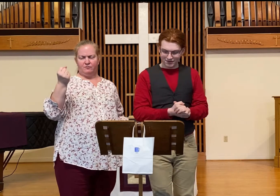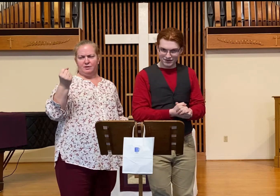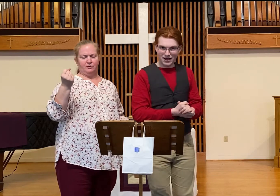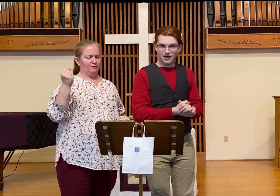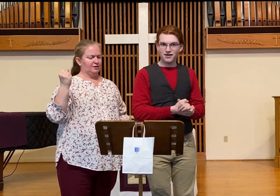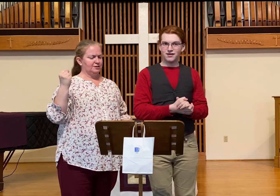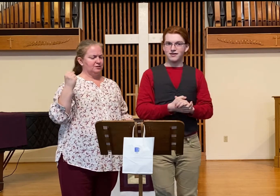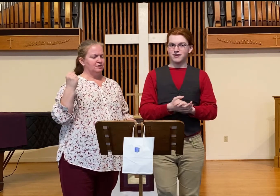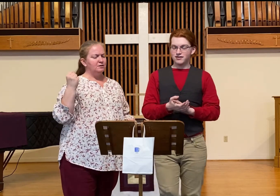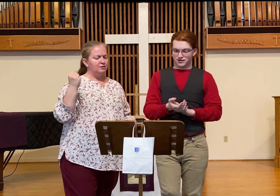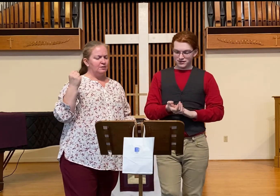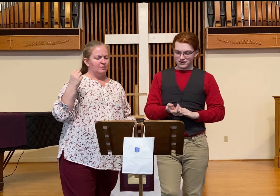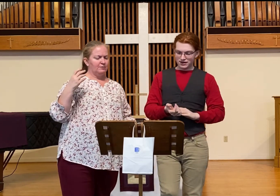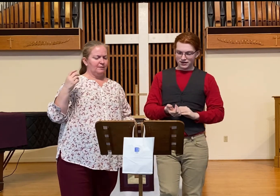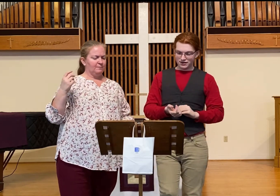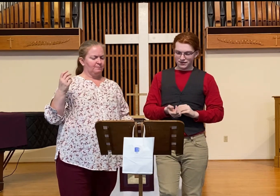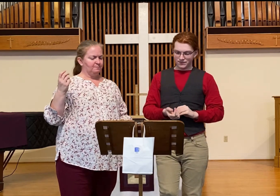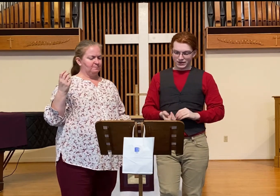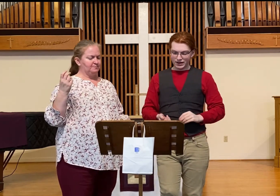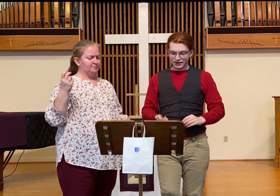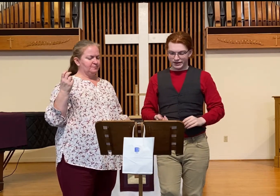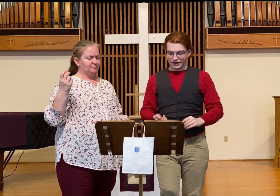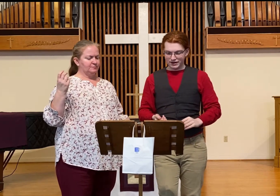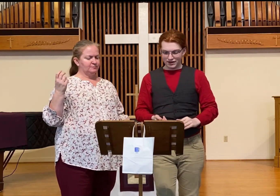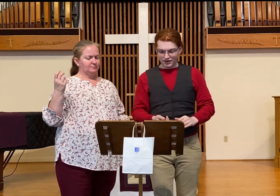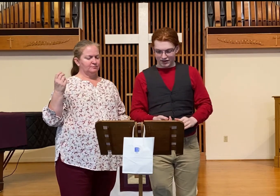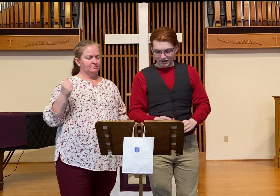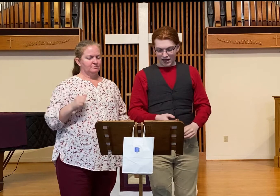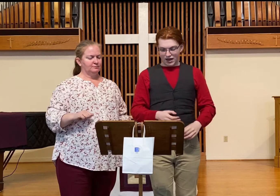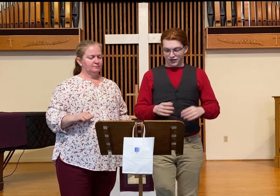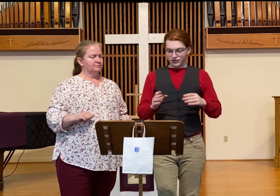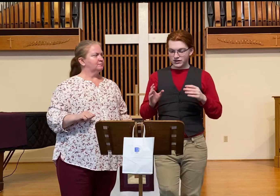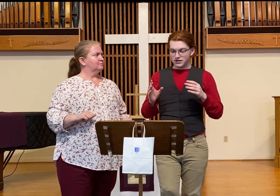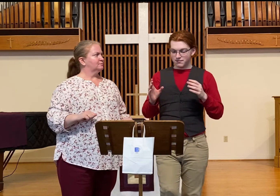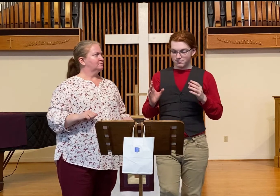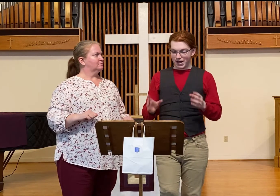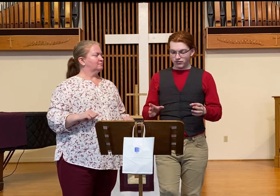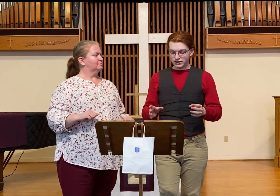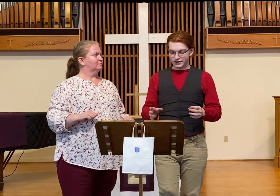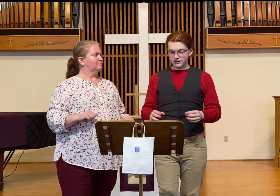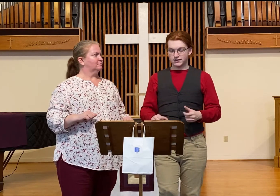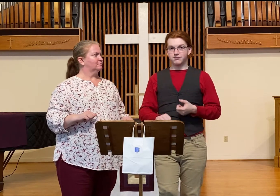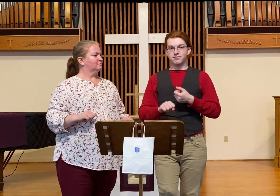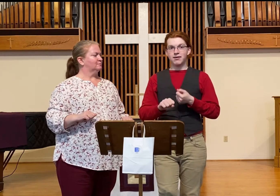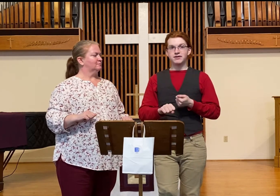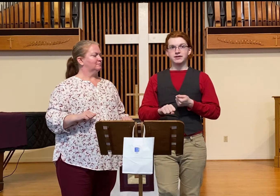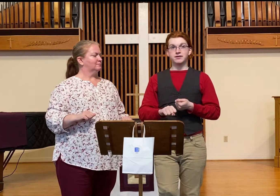under yeah. your feet. Okay. Yeah. And then the mountains, mountain,